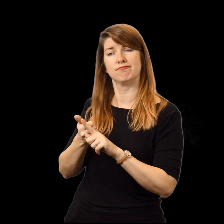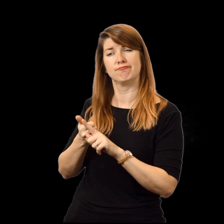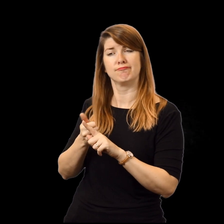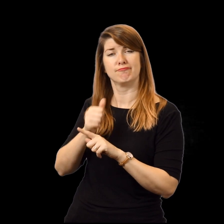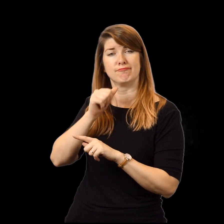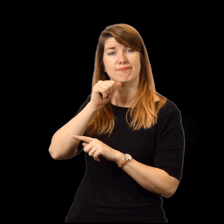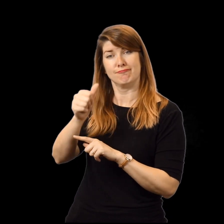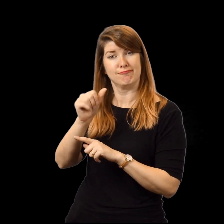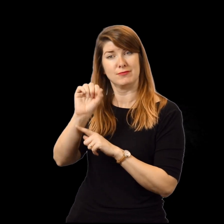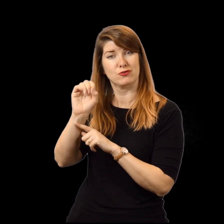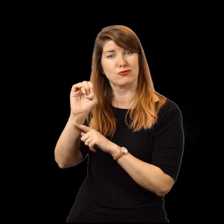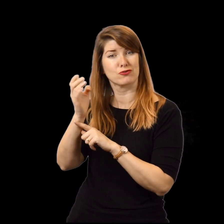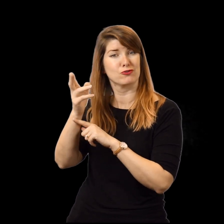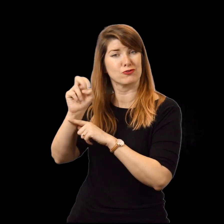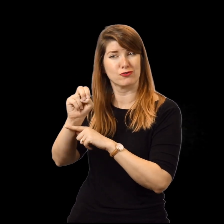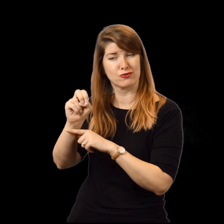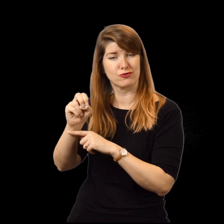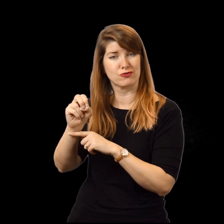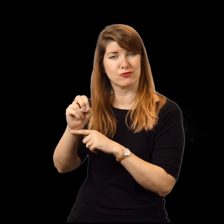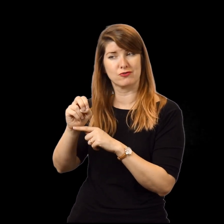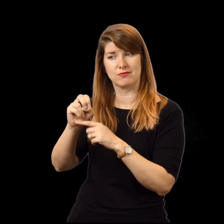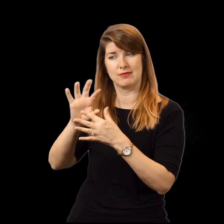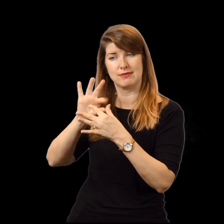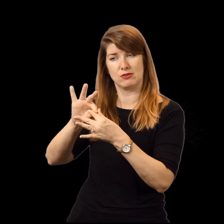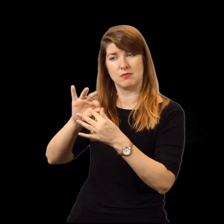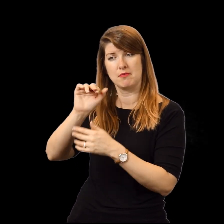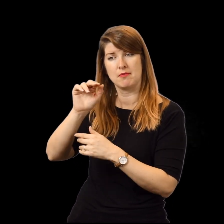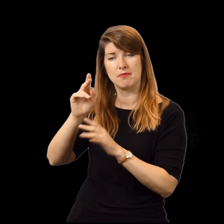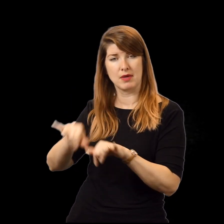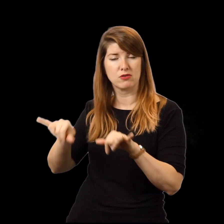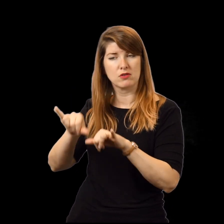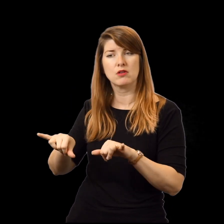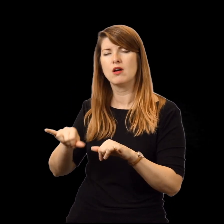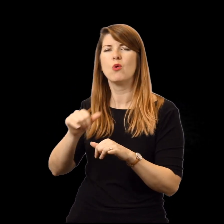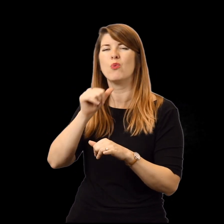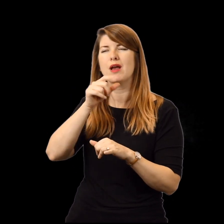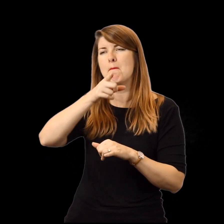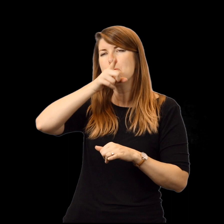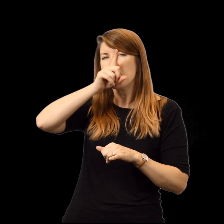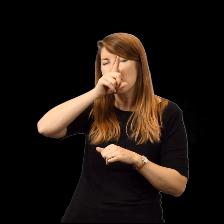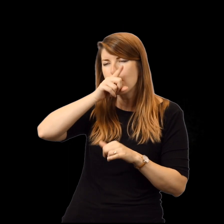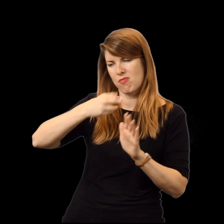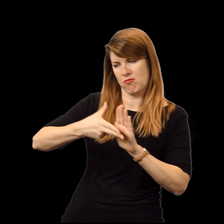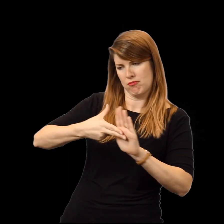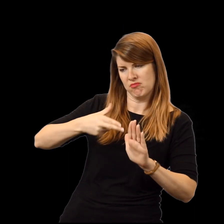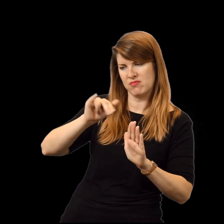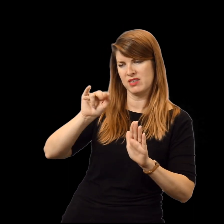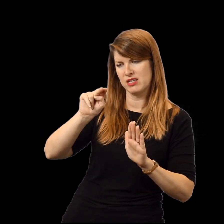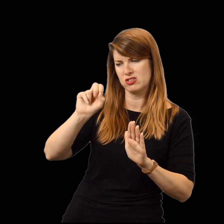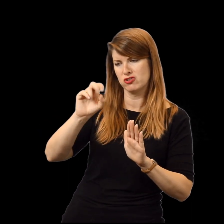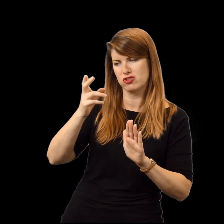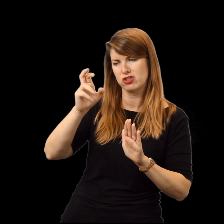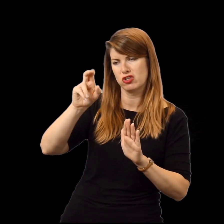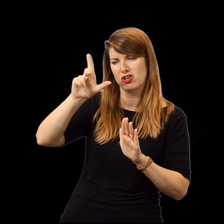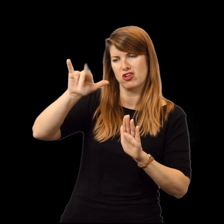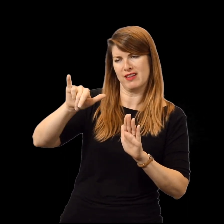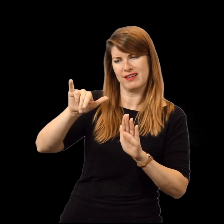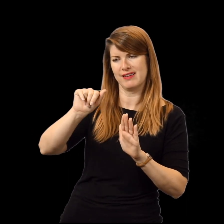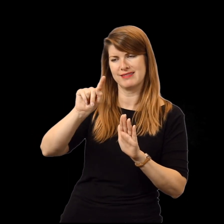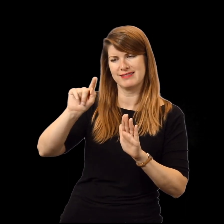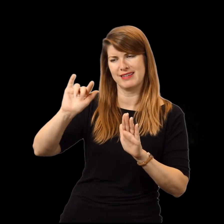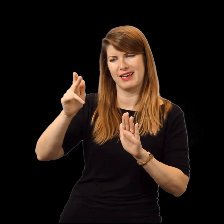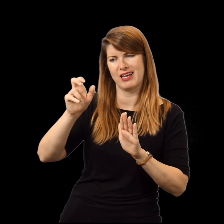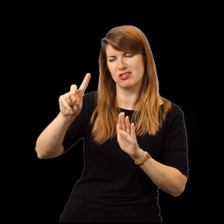Children with insecure attachment patterns, and we don't say that a child is insecurely attached.